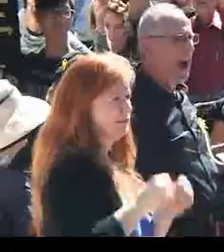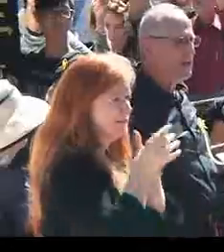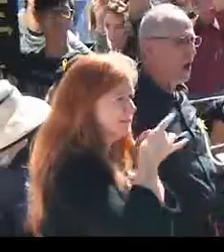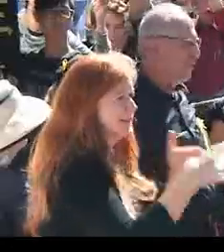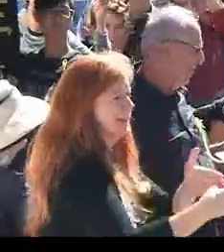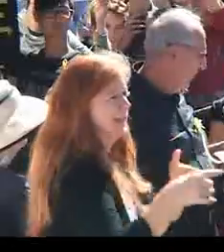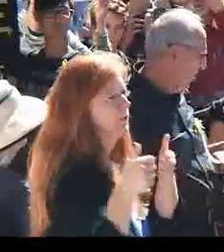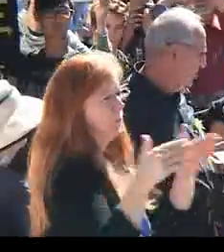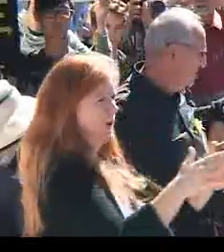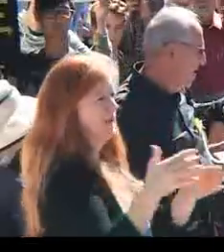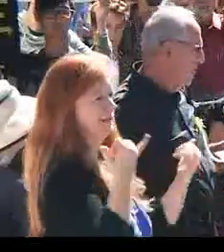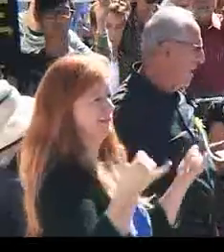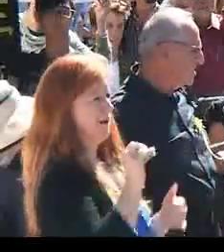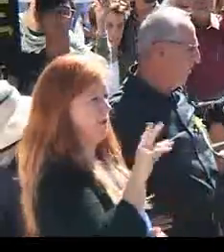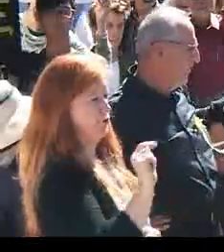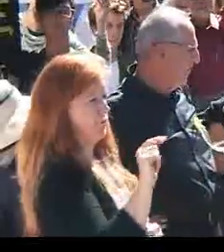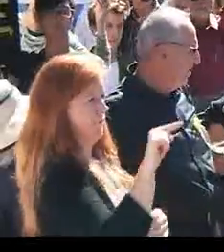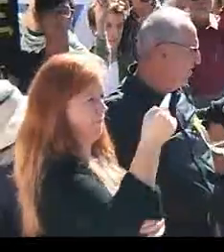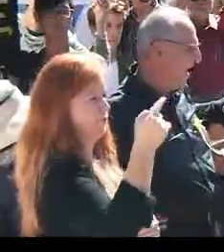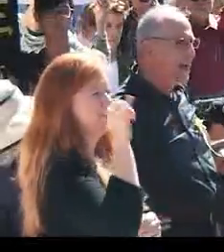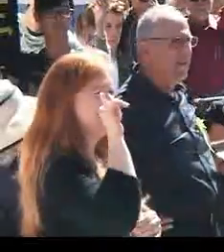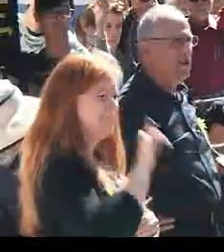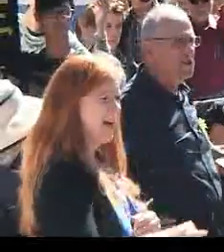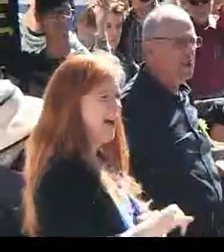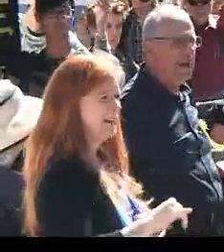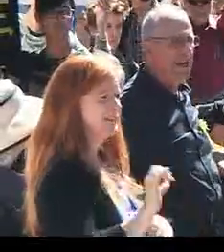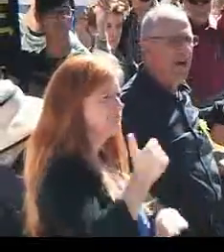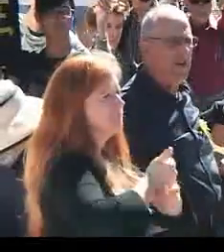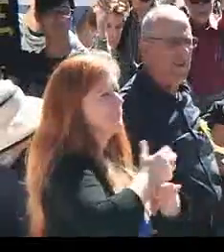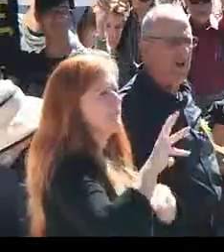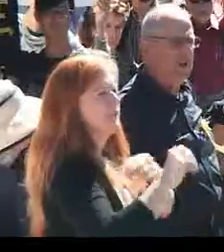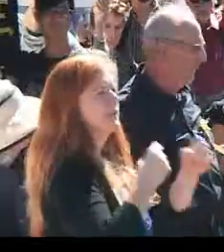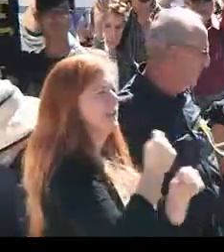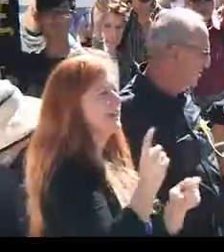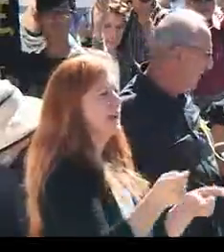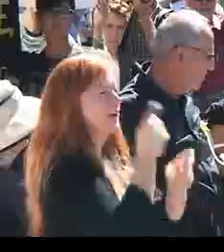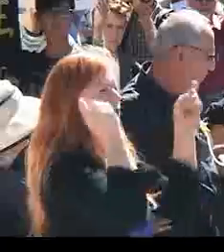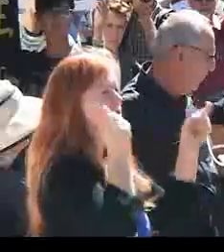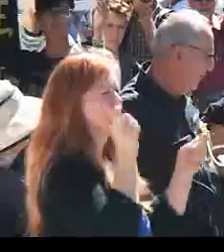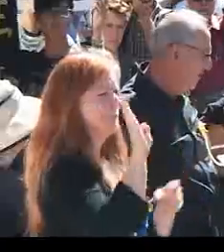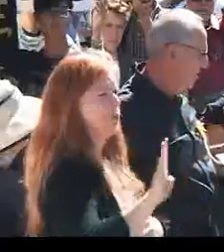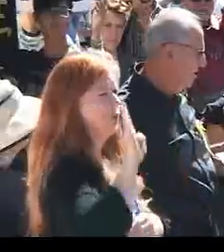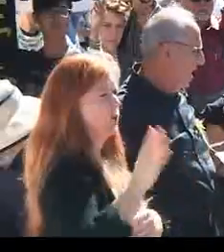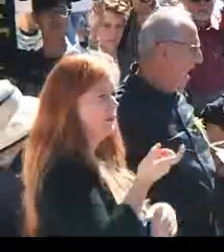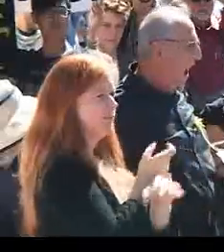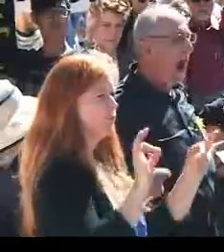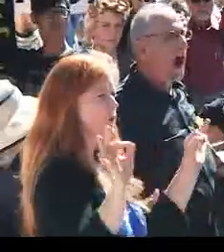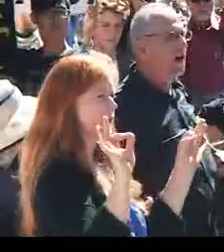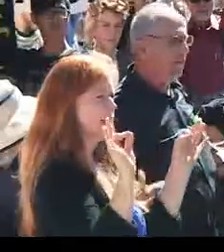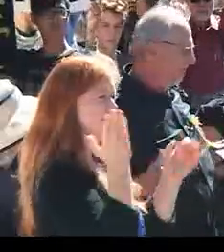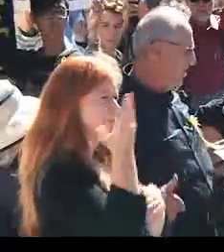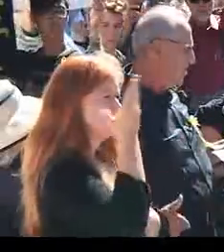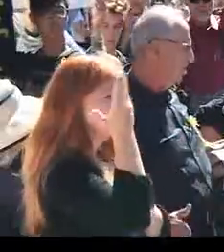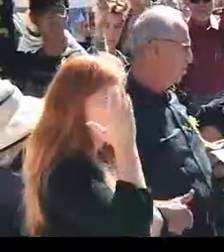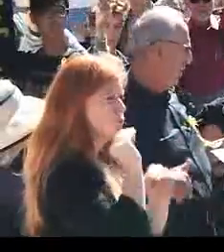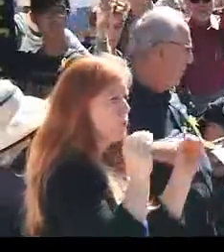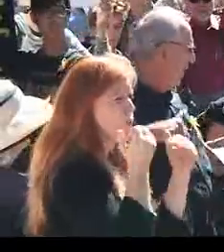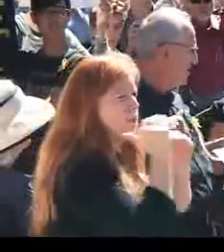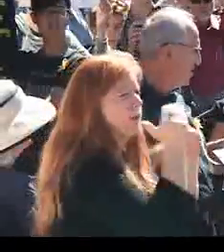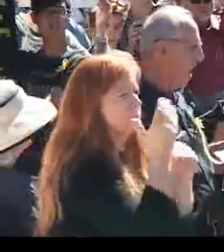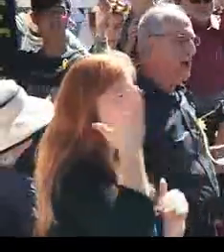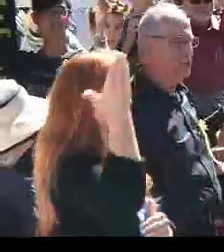Today, October 1st, marks the 50th anniversary of the Berkeley Free Speech Movement. Our